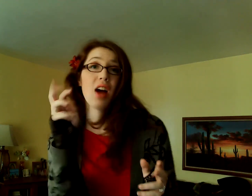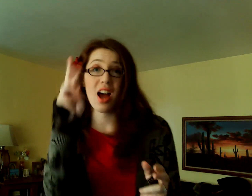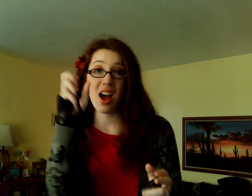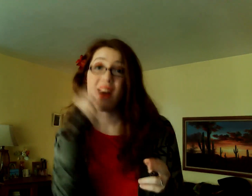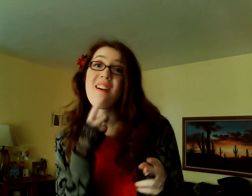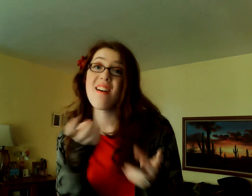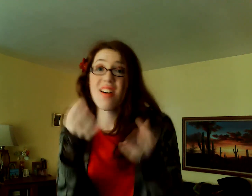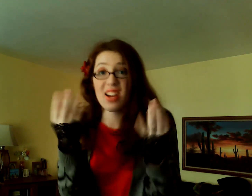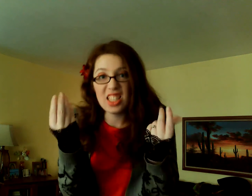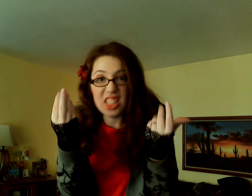rust.